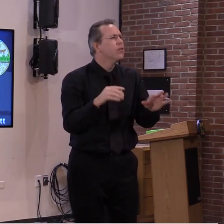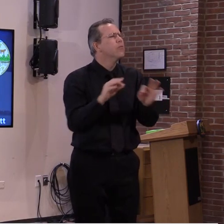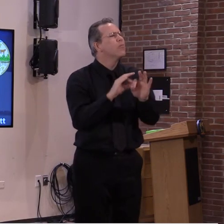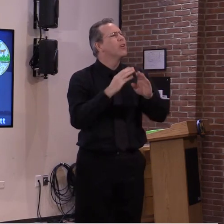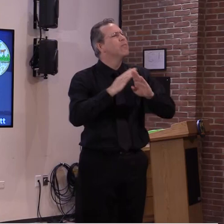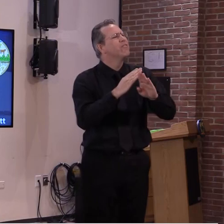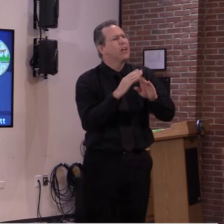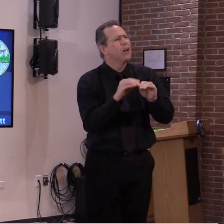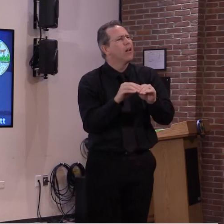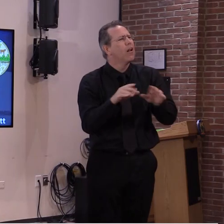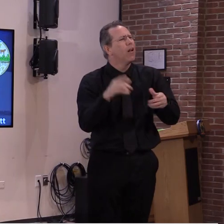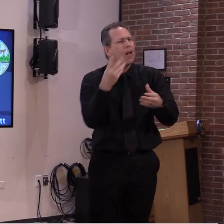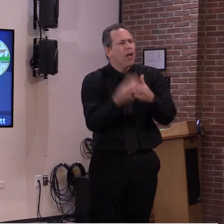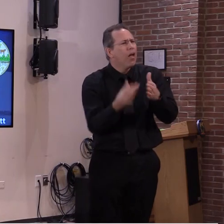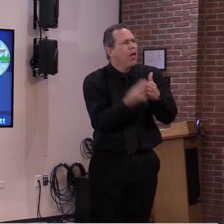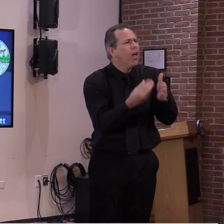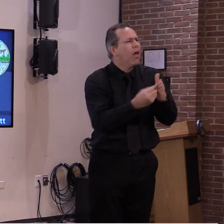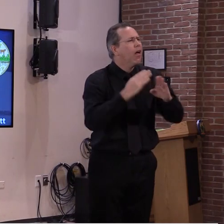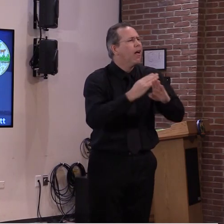the spread of the virus.